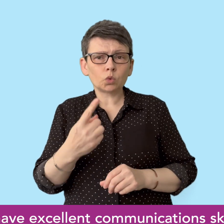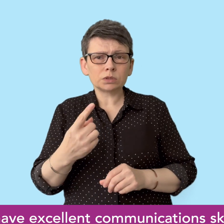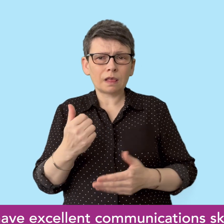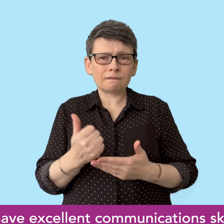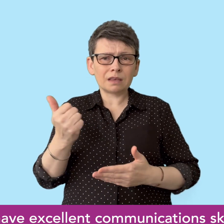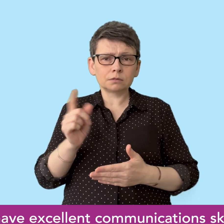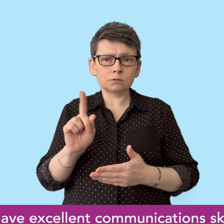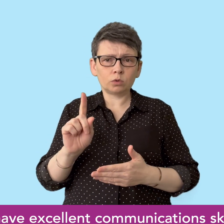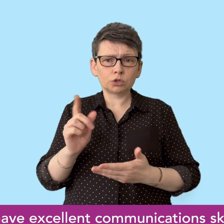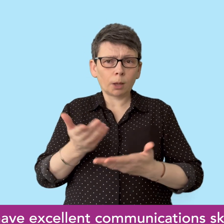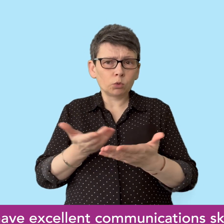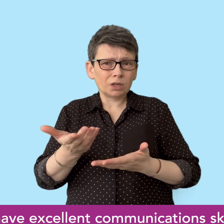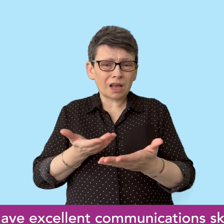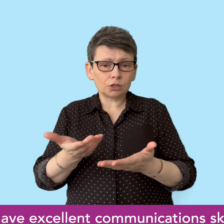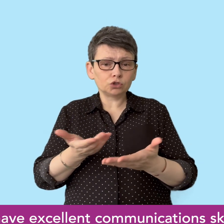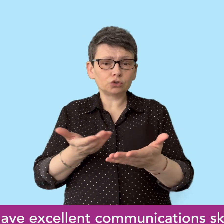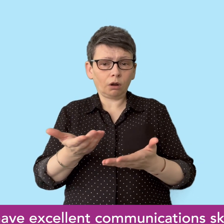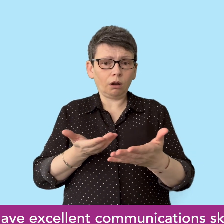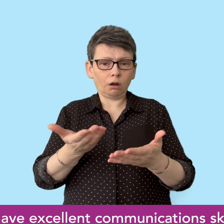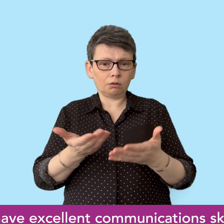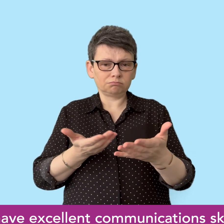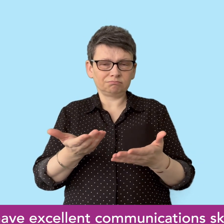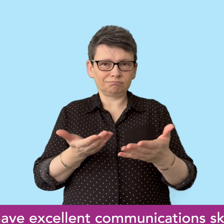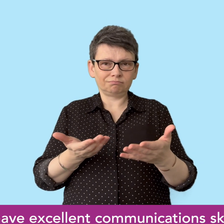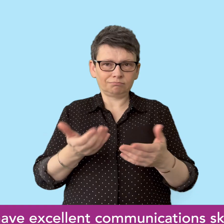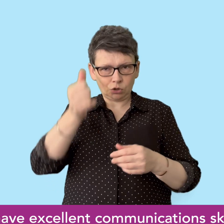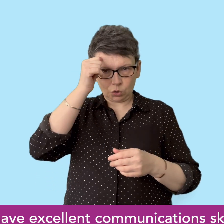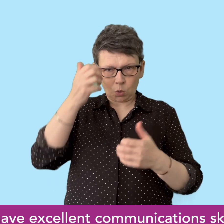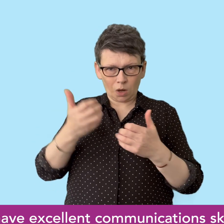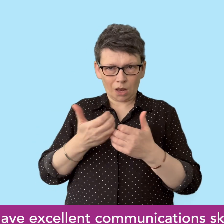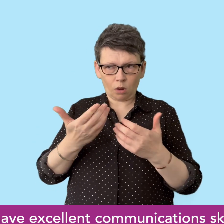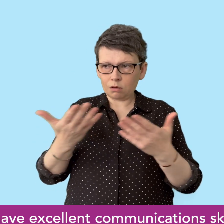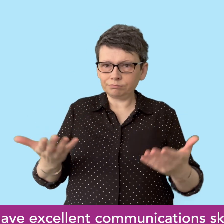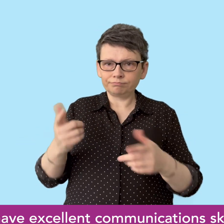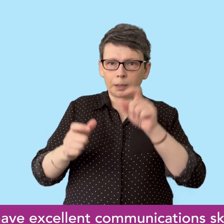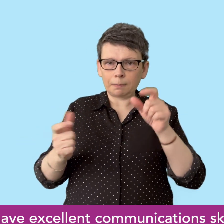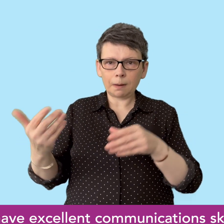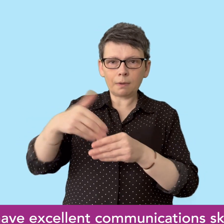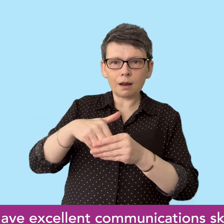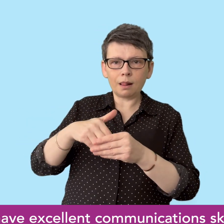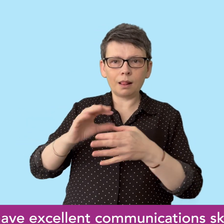You have excellent communication skills, know how to make everyone feel included and engaged,